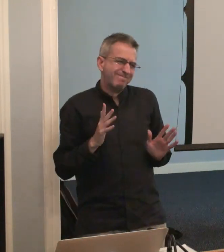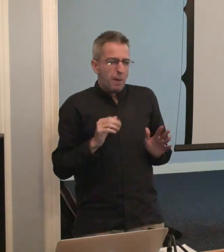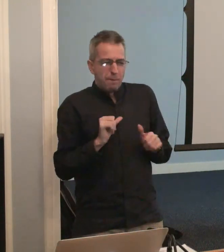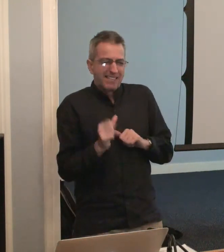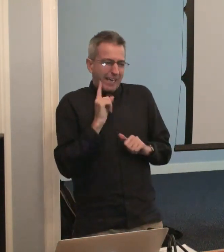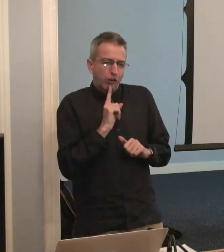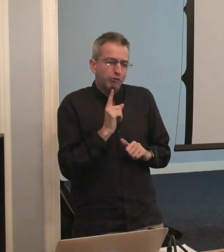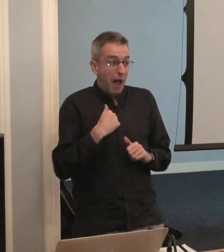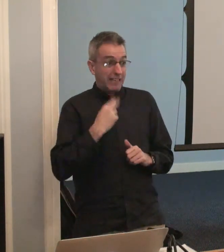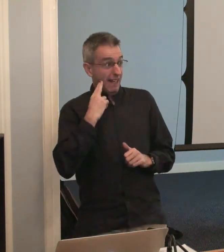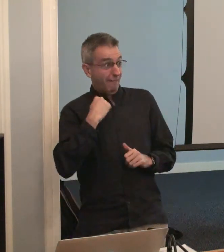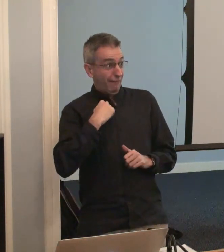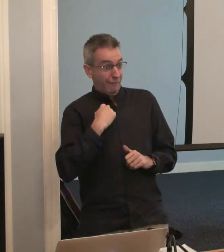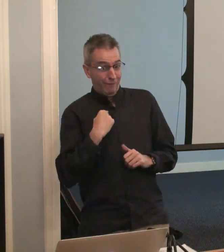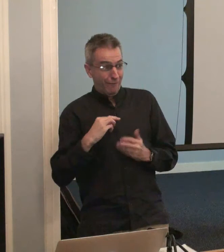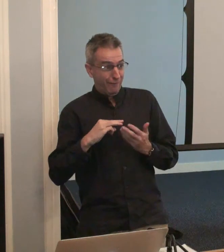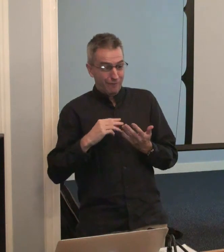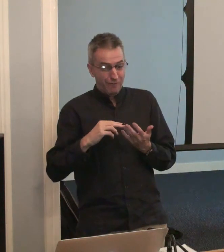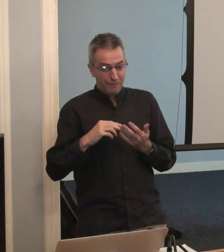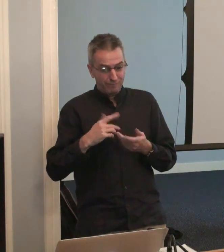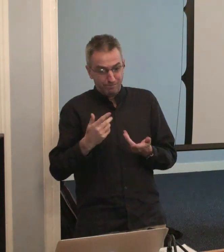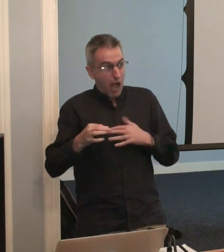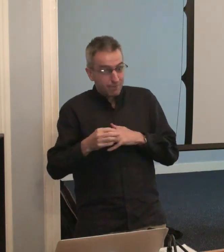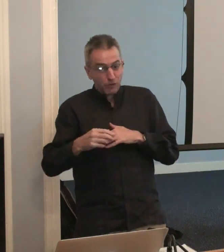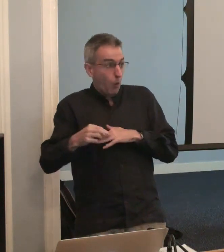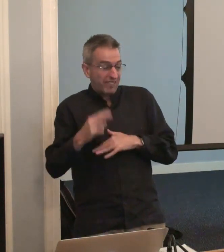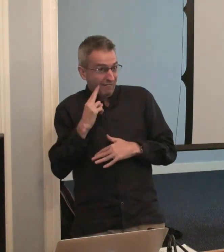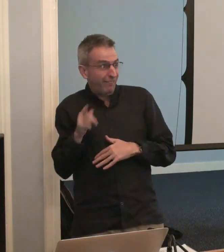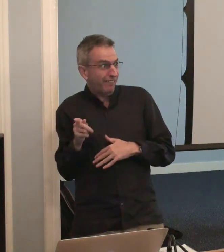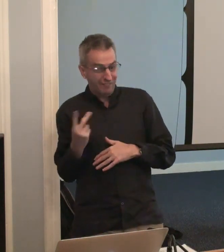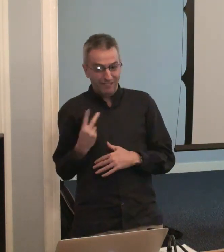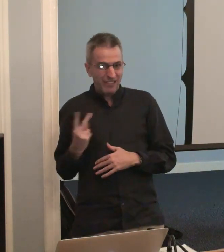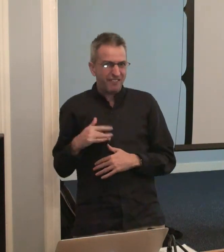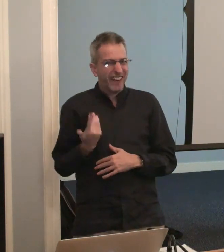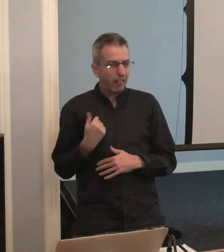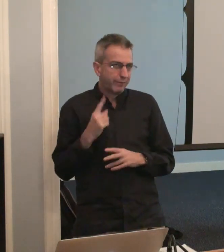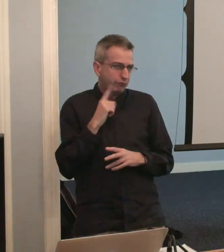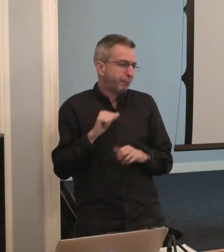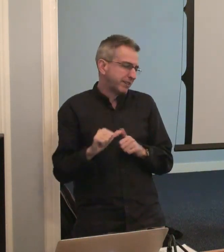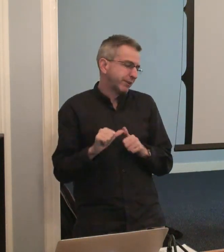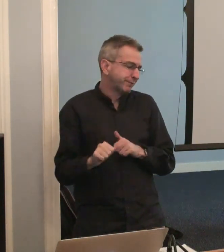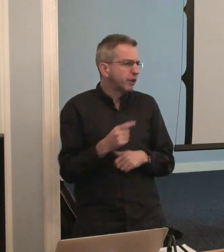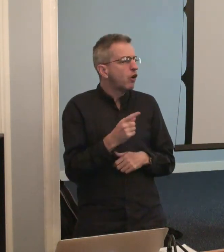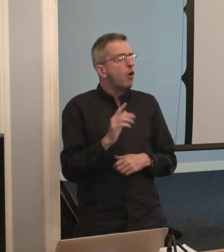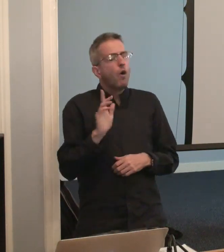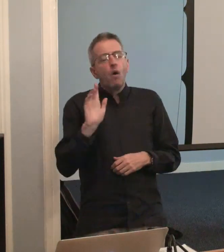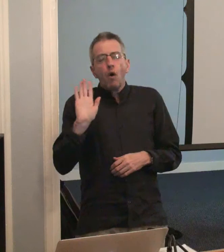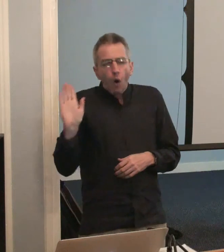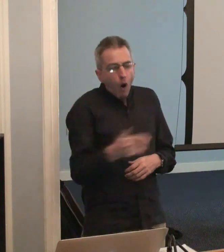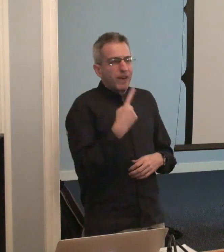But some people did say it'd be better, you know, that, I mean, okay, I'm deaf, but, you know, and my husband or wife are both deaf, but I feel like, if they were hearing, it would be